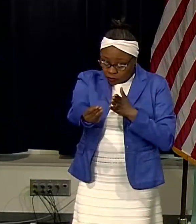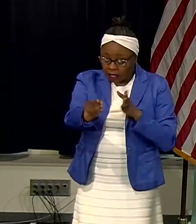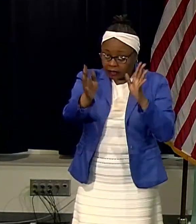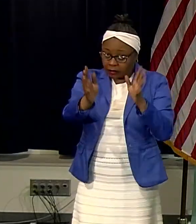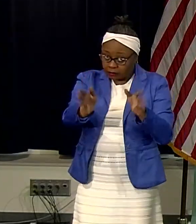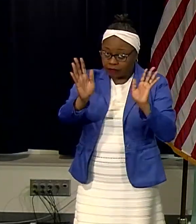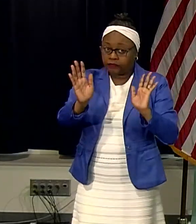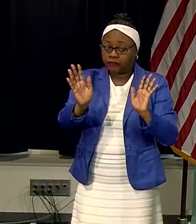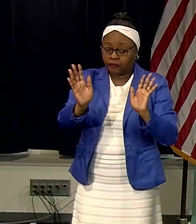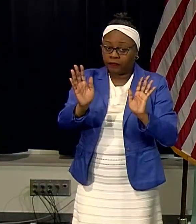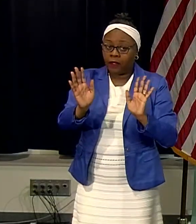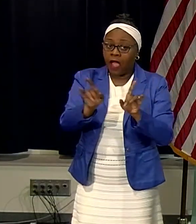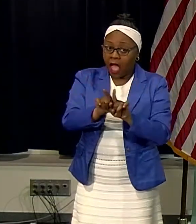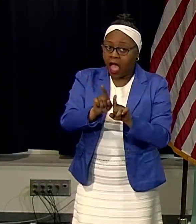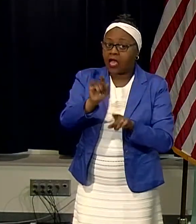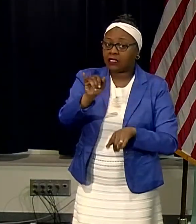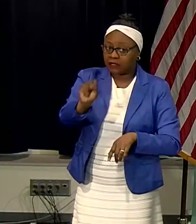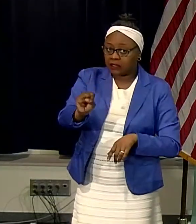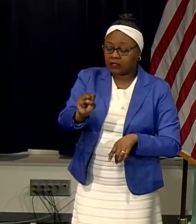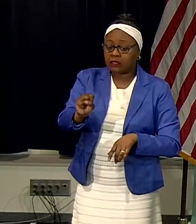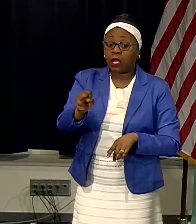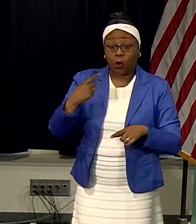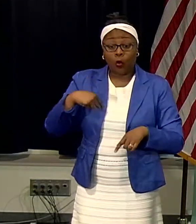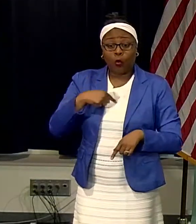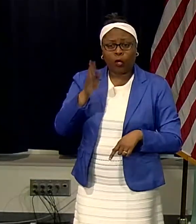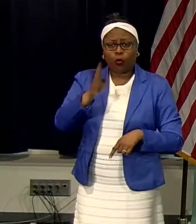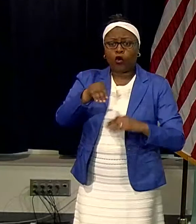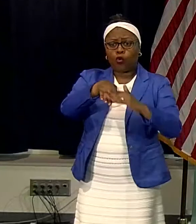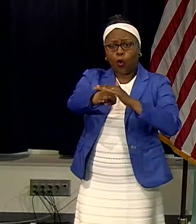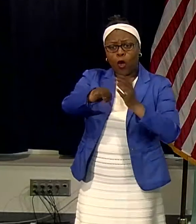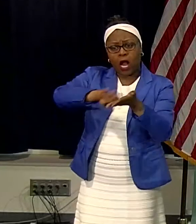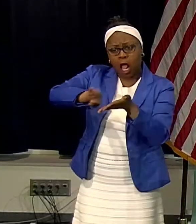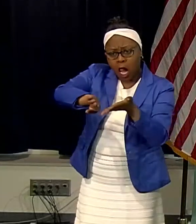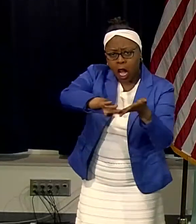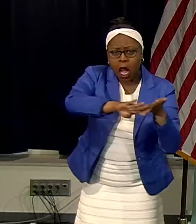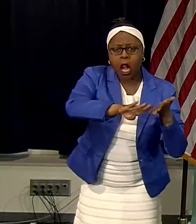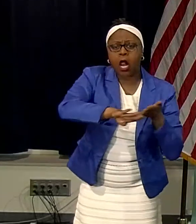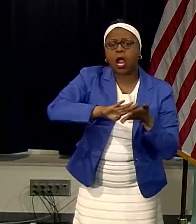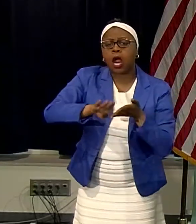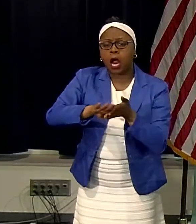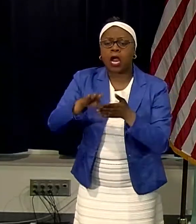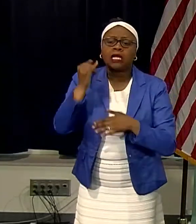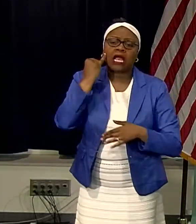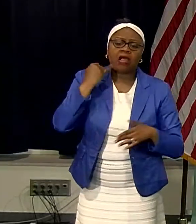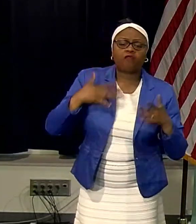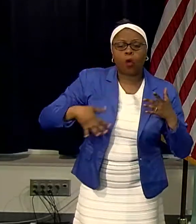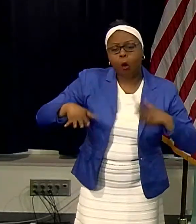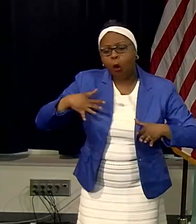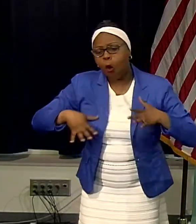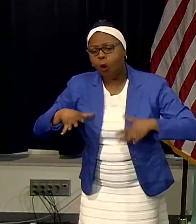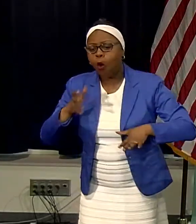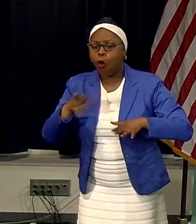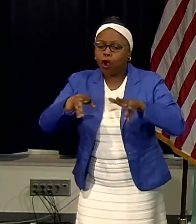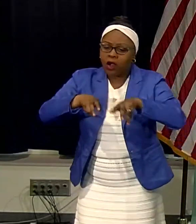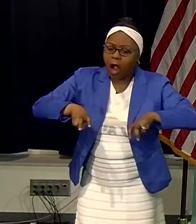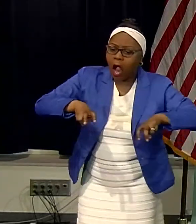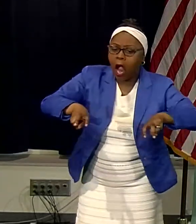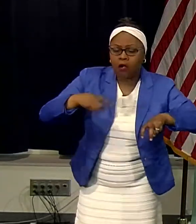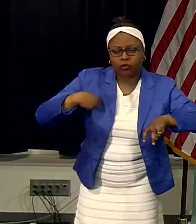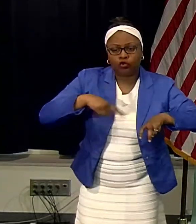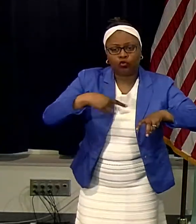auction program, we do remove debris from inside of the house. So any couches, clothes that are left behind, we do remove